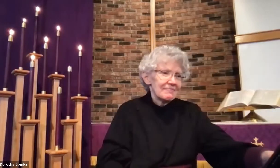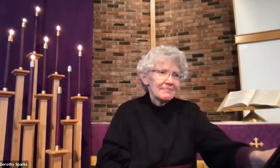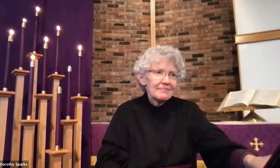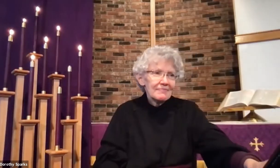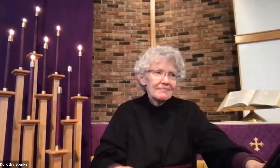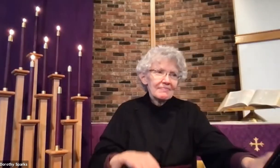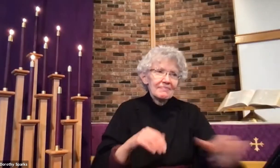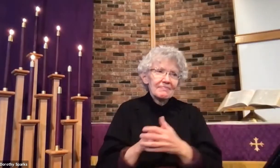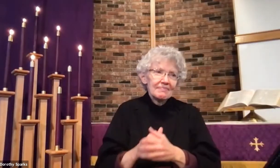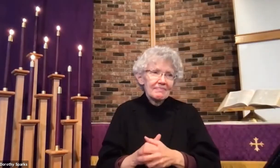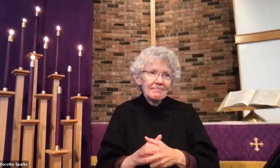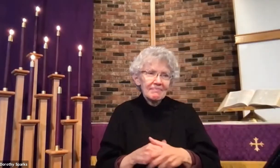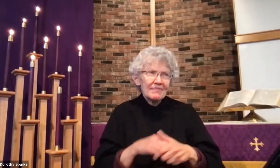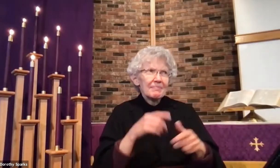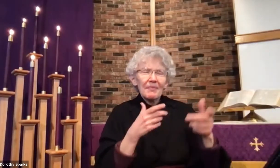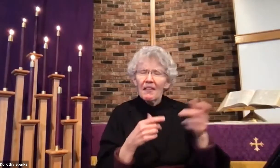leave.